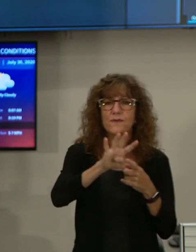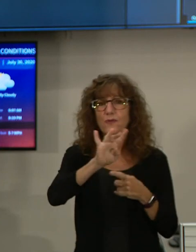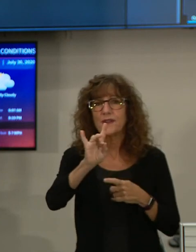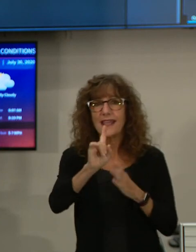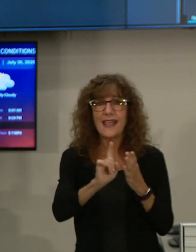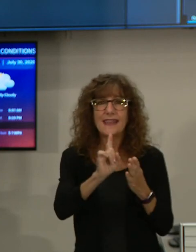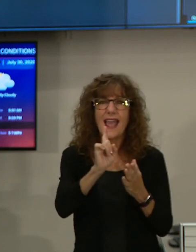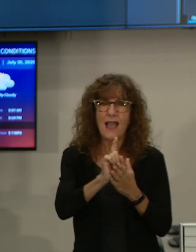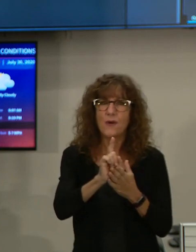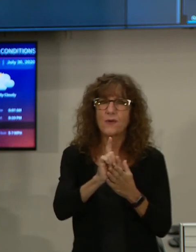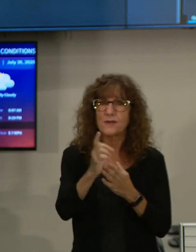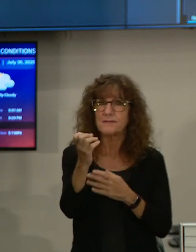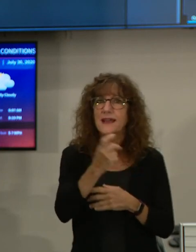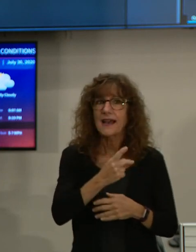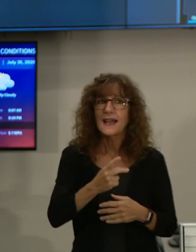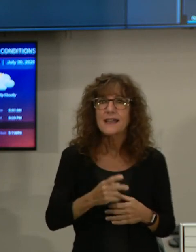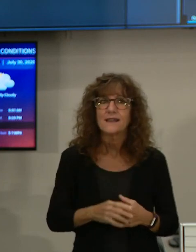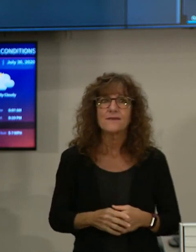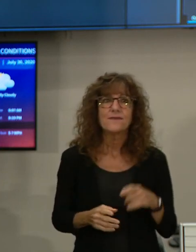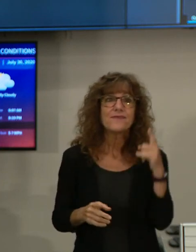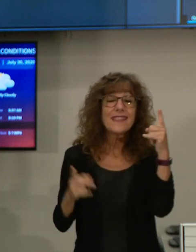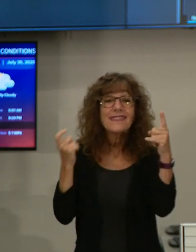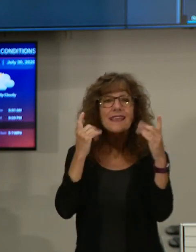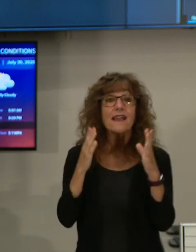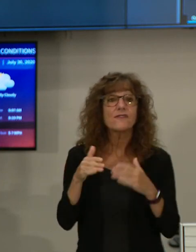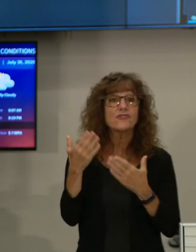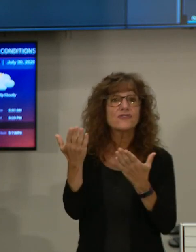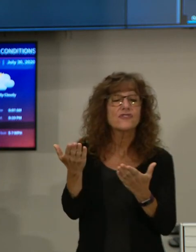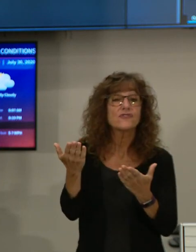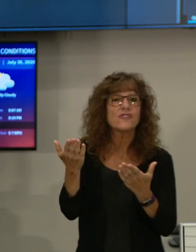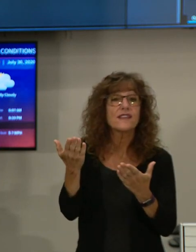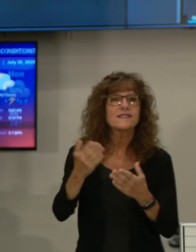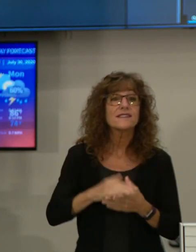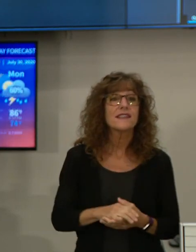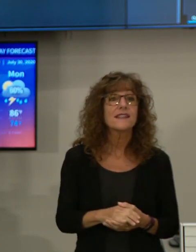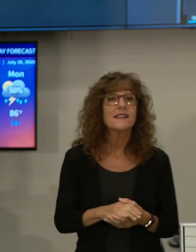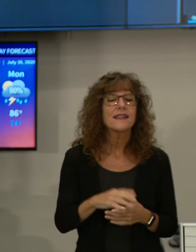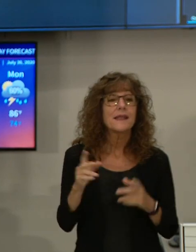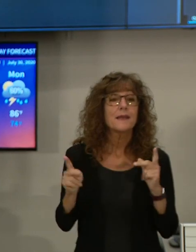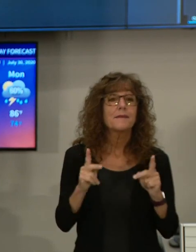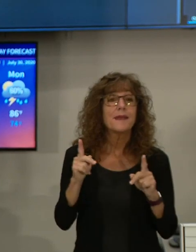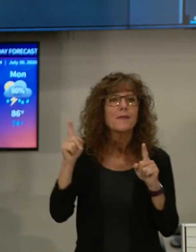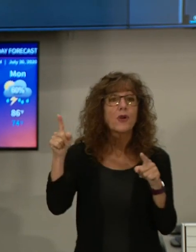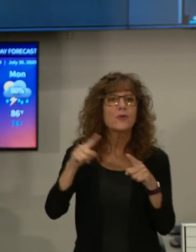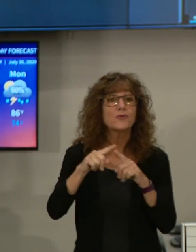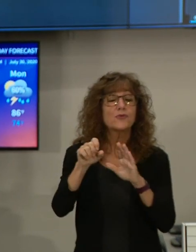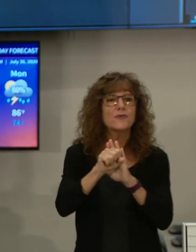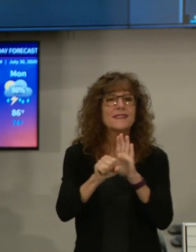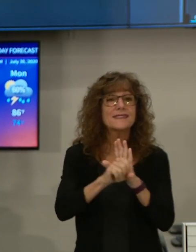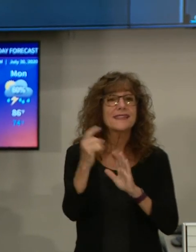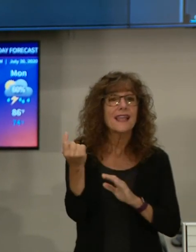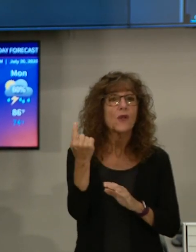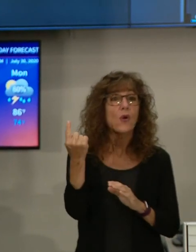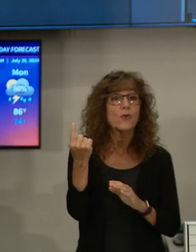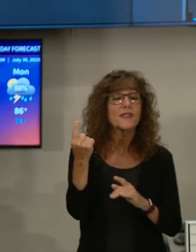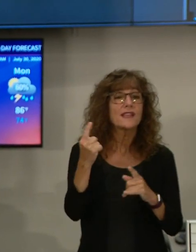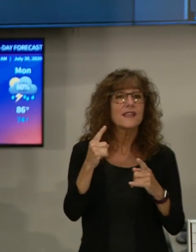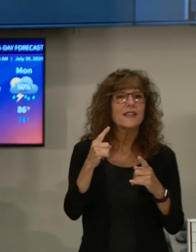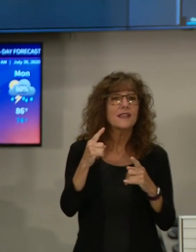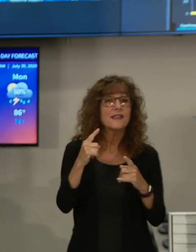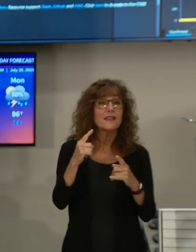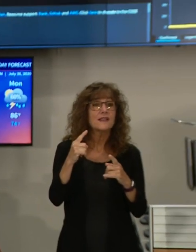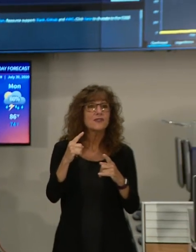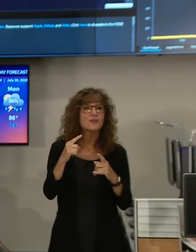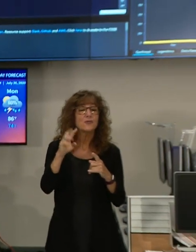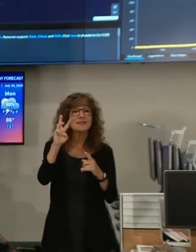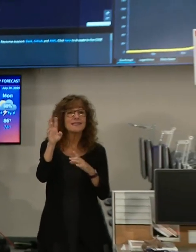time. The governor has suggested that people go to the state-owned, the mission station, go to Six